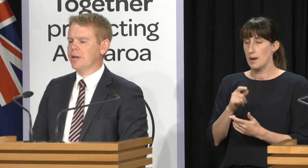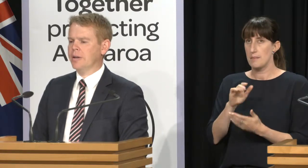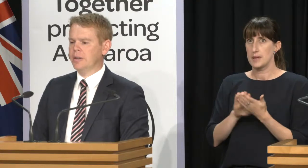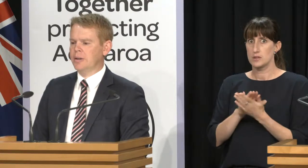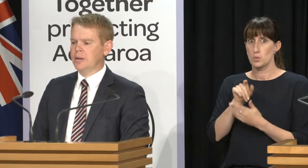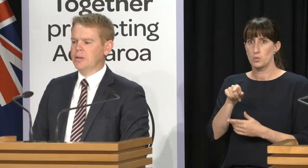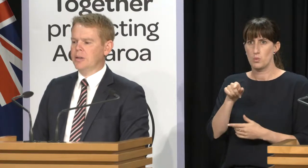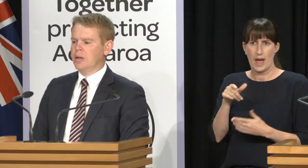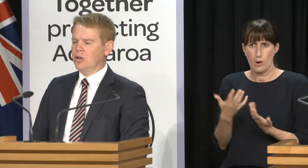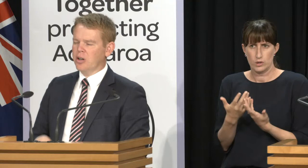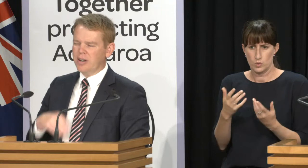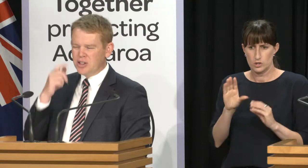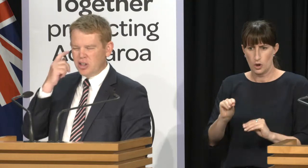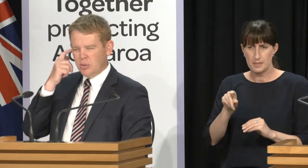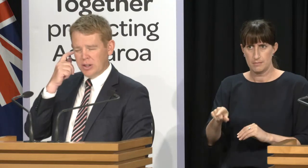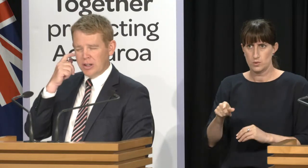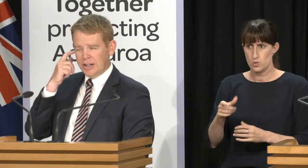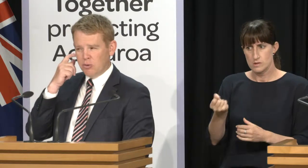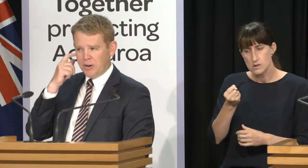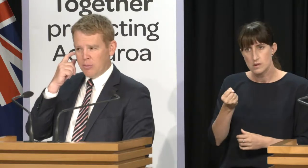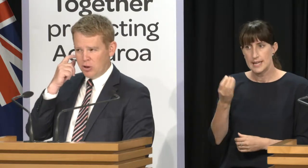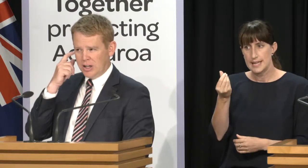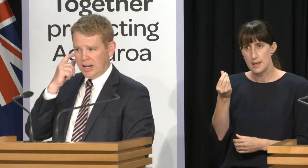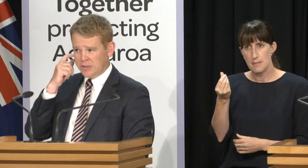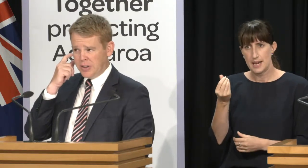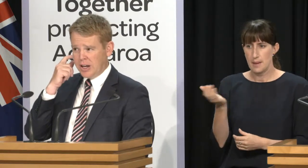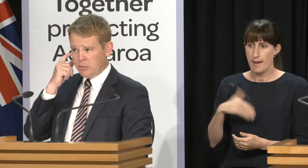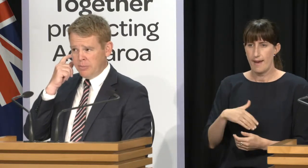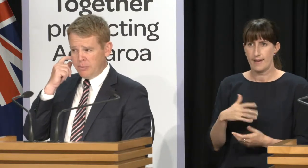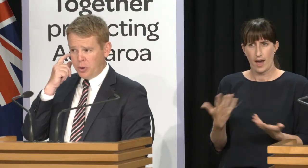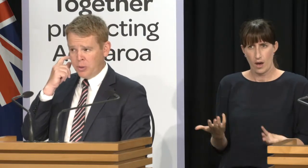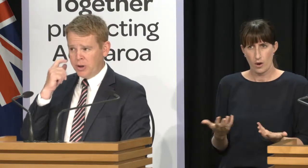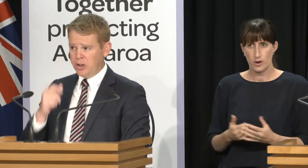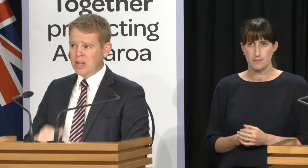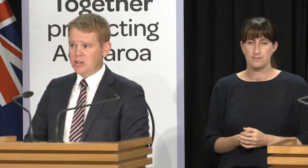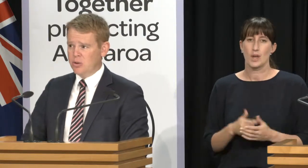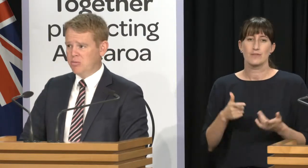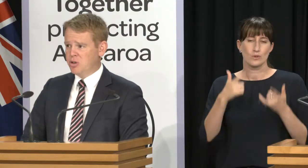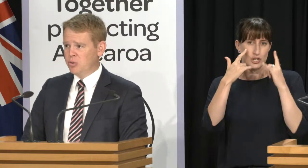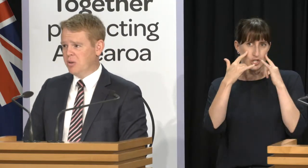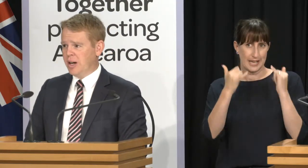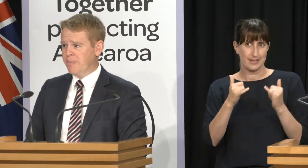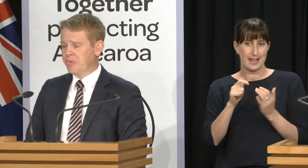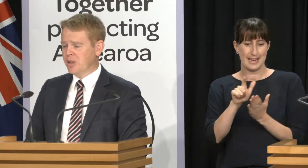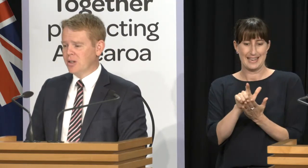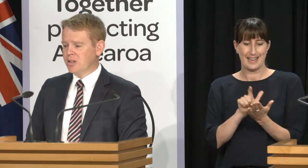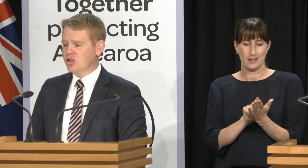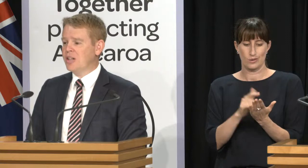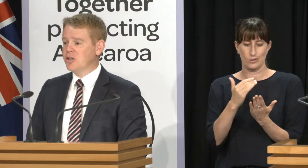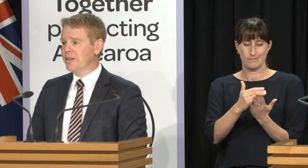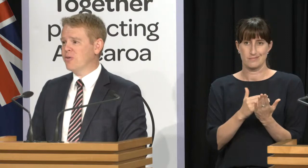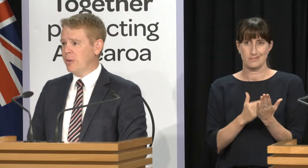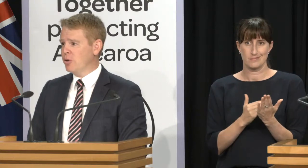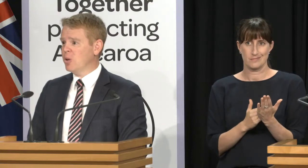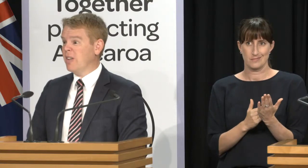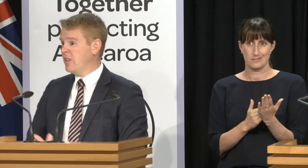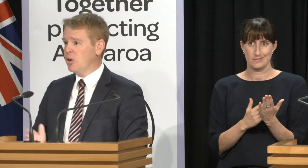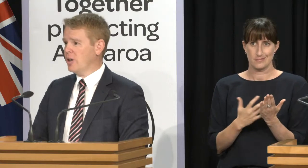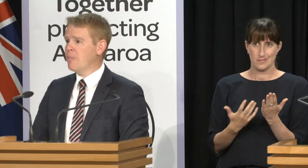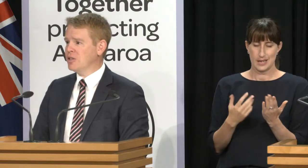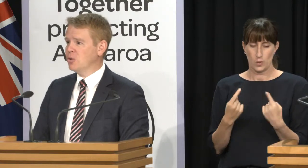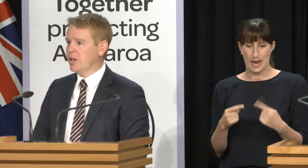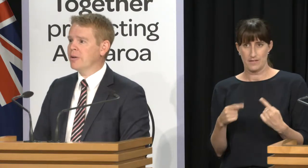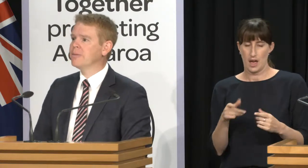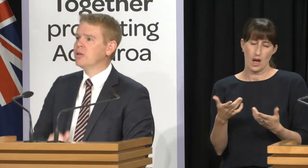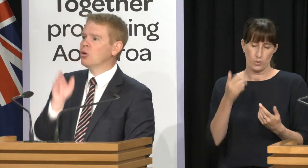border to try and get that money off them? Look, I'd have to check whether the legal framework allows for that, or whether we would need to change the legal framework to allow for that.